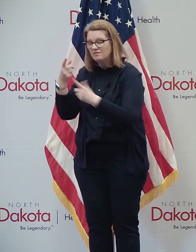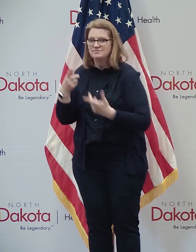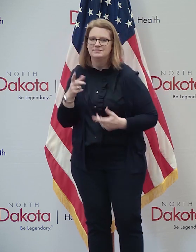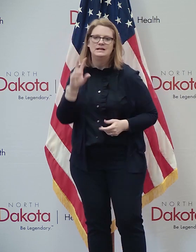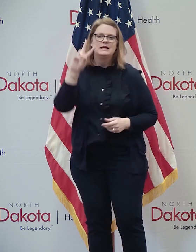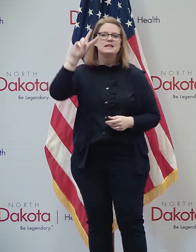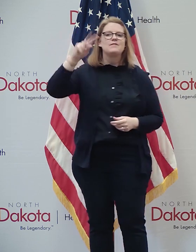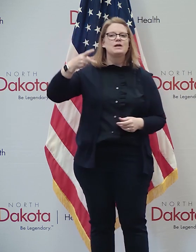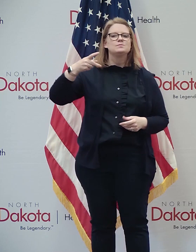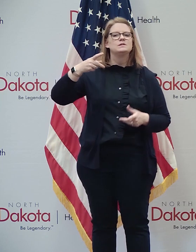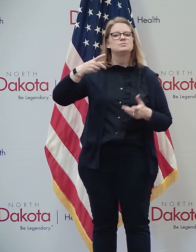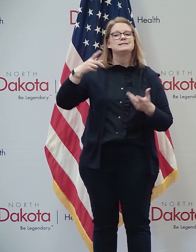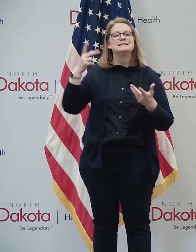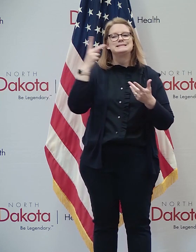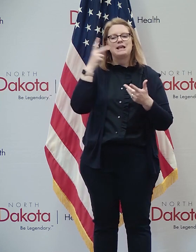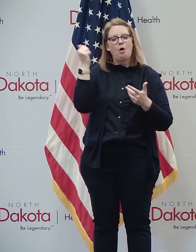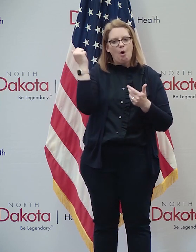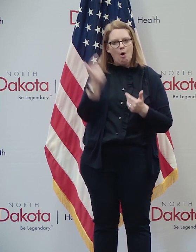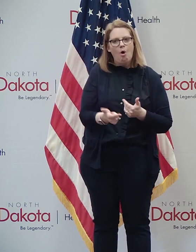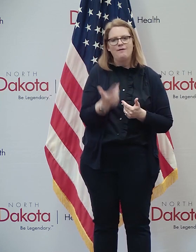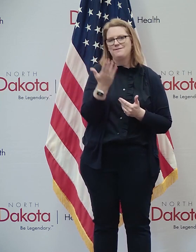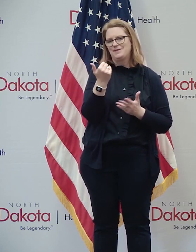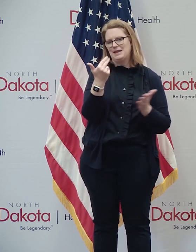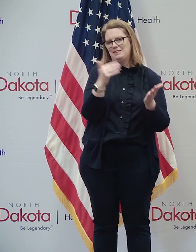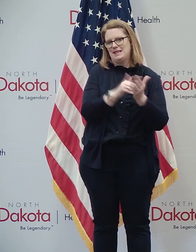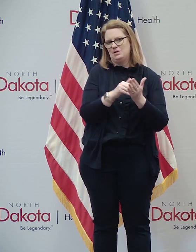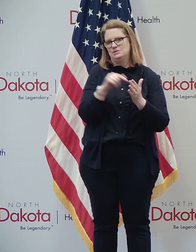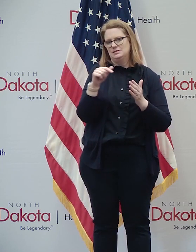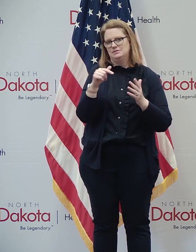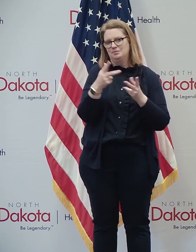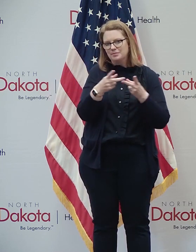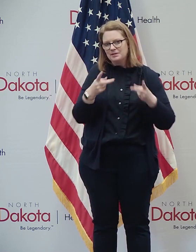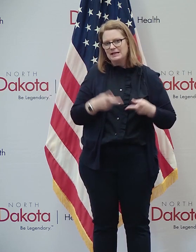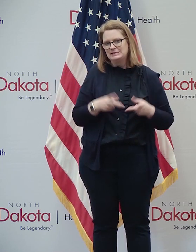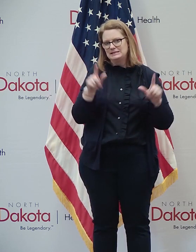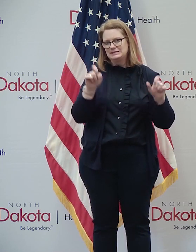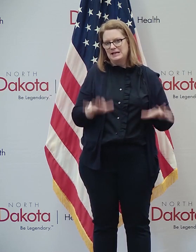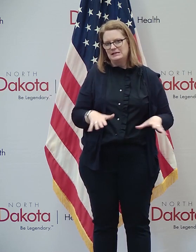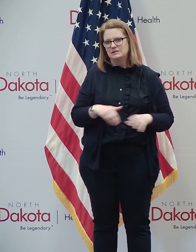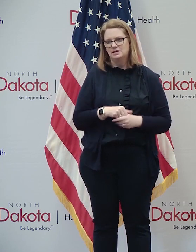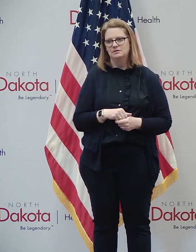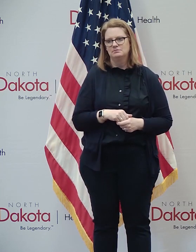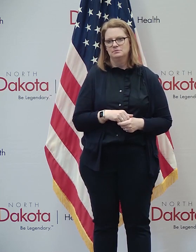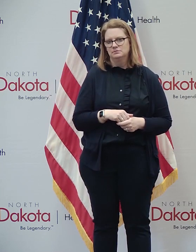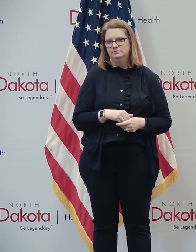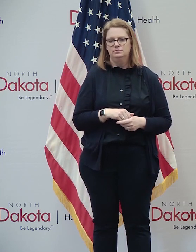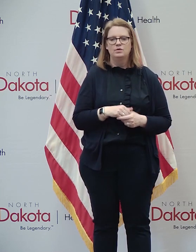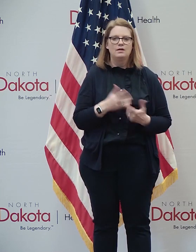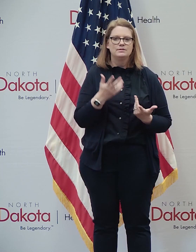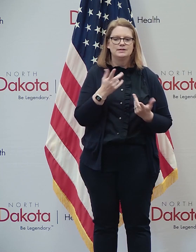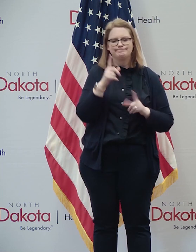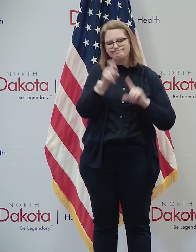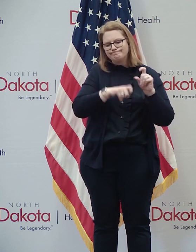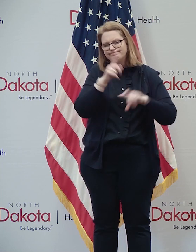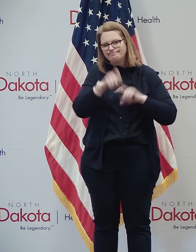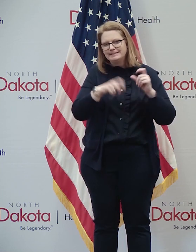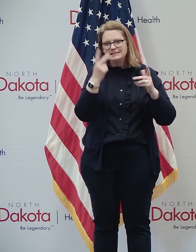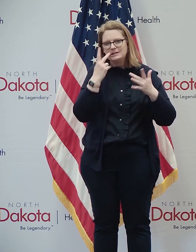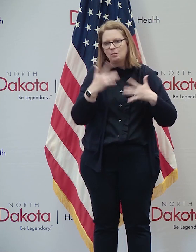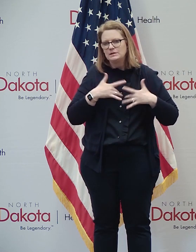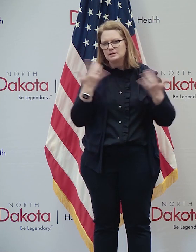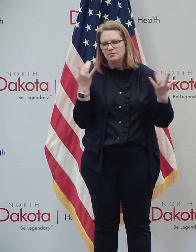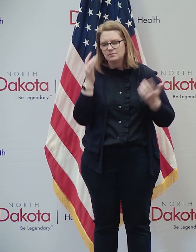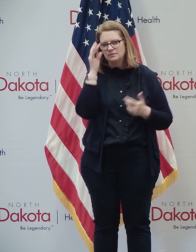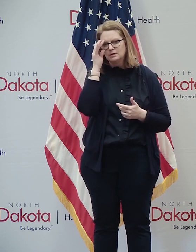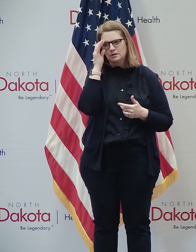that briefing right before I walked in here, and it wouldn't match with our goal, and it wouldn't match with the federal goal, because again, the